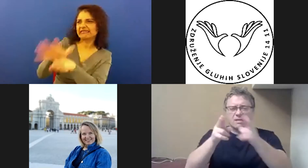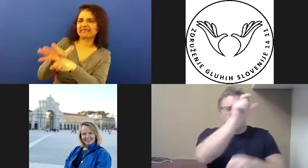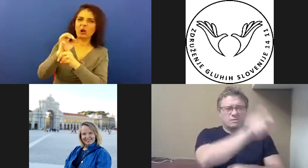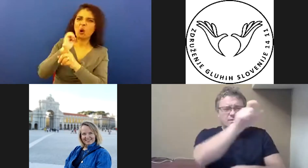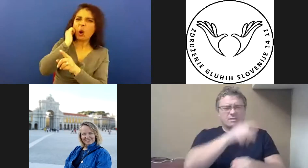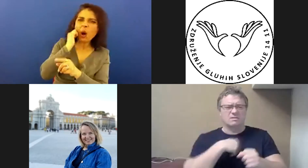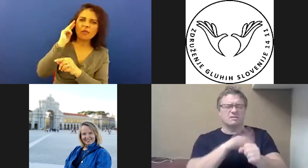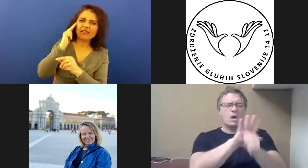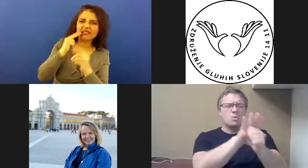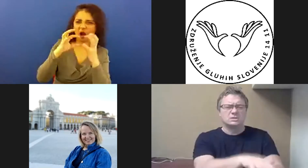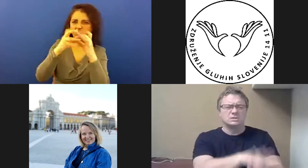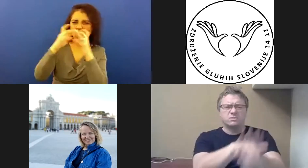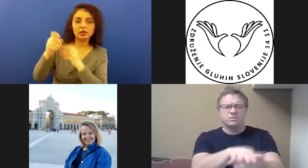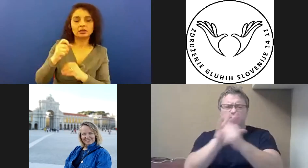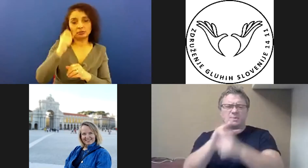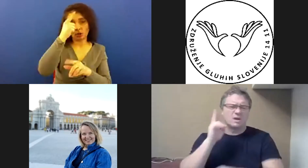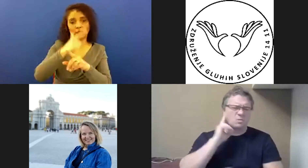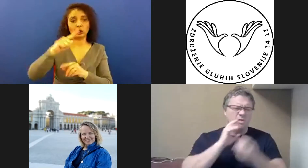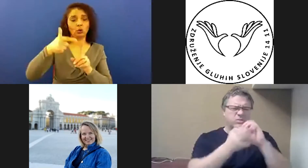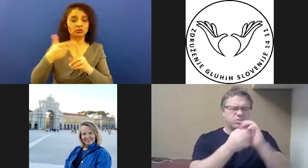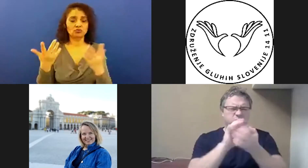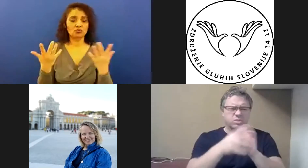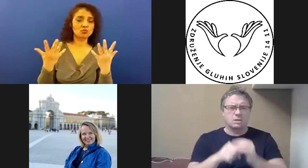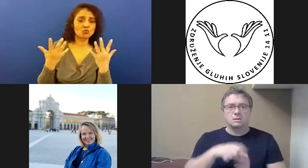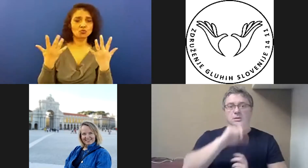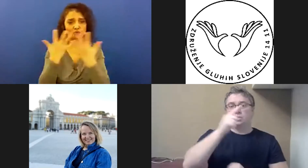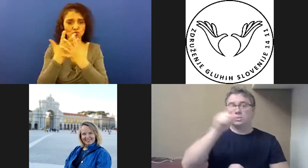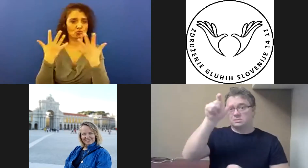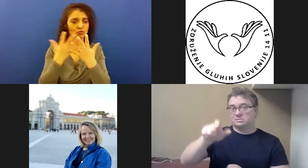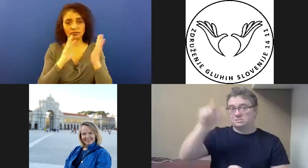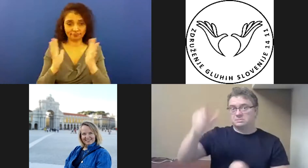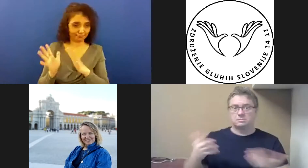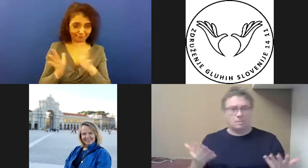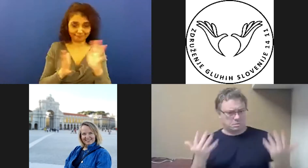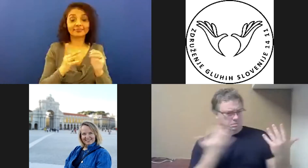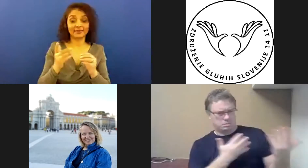became the one who was bullied and discriminated for being deaf and being a Roma.